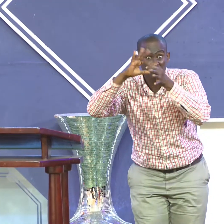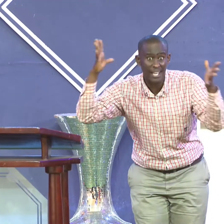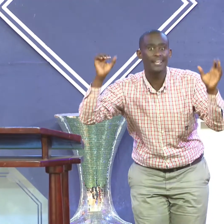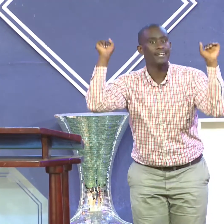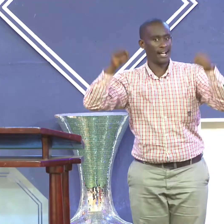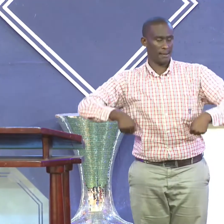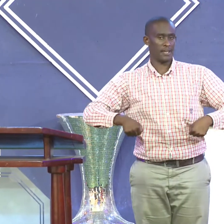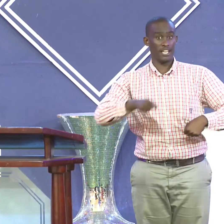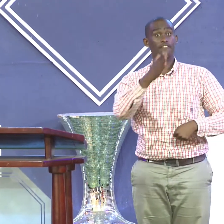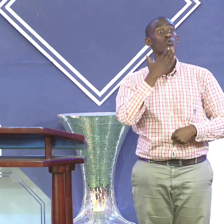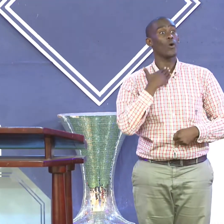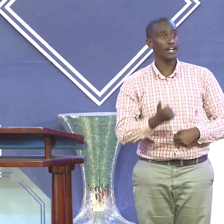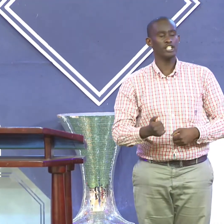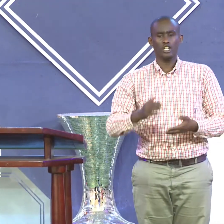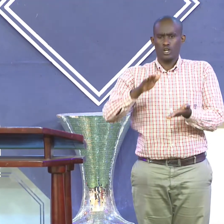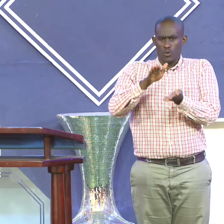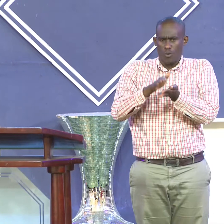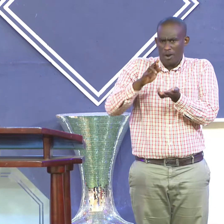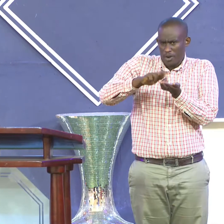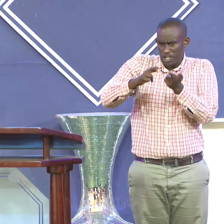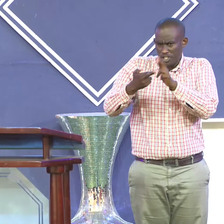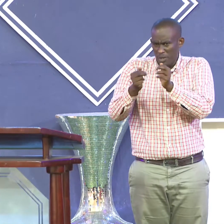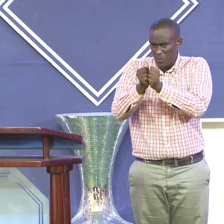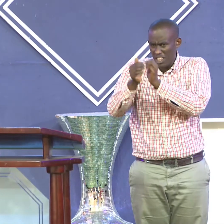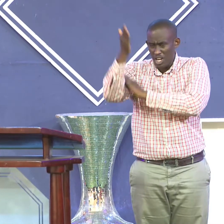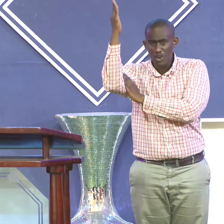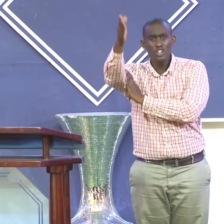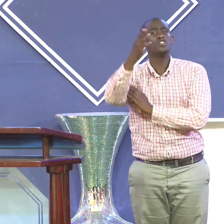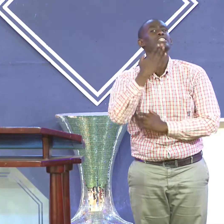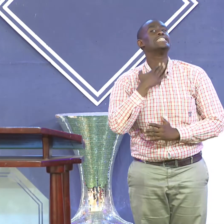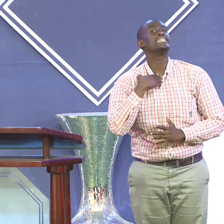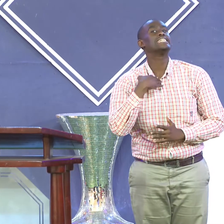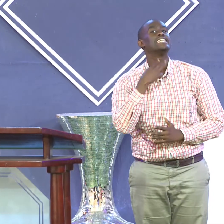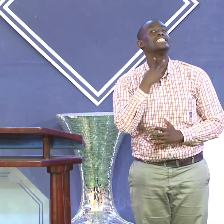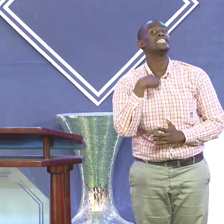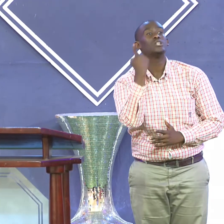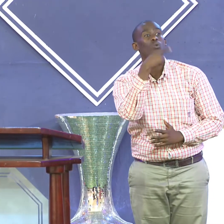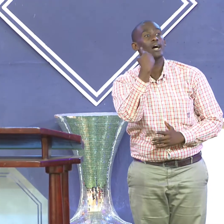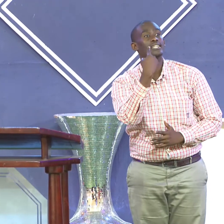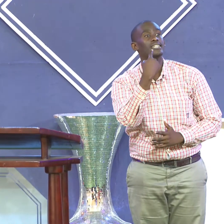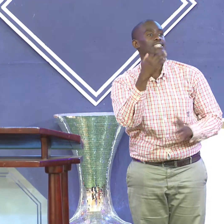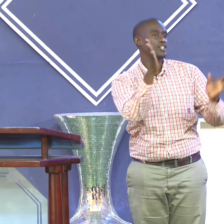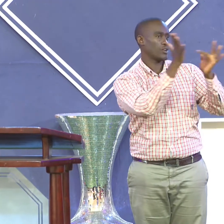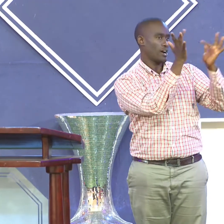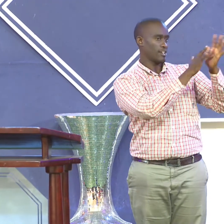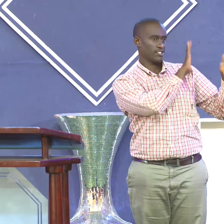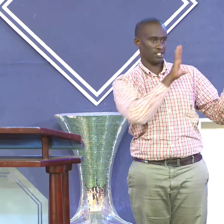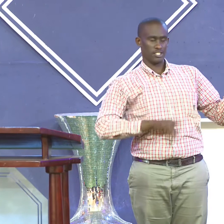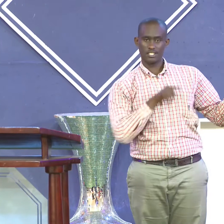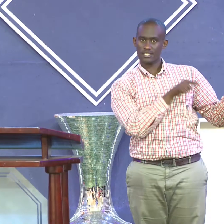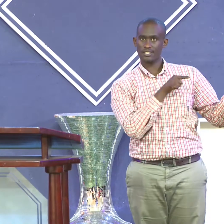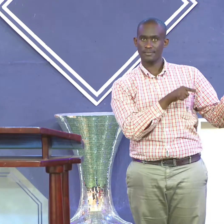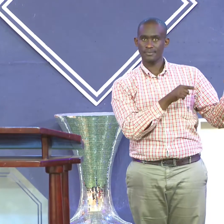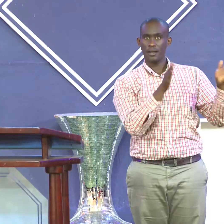But if you want to keep this relationship with God, you need Christ. Praise the Lord.